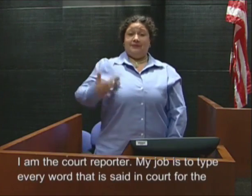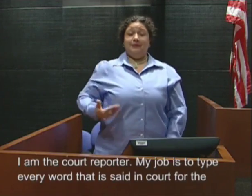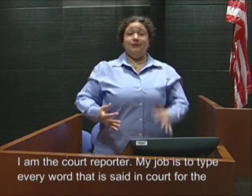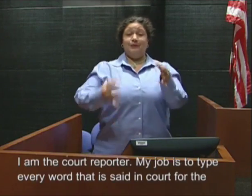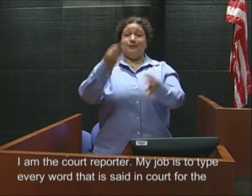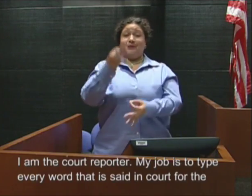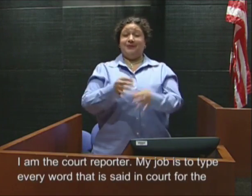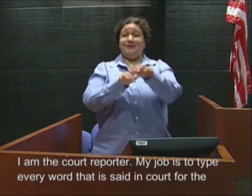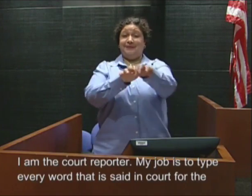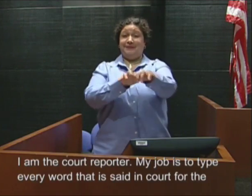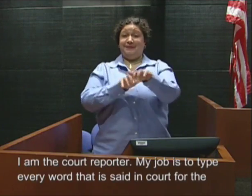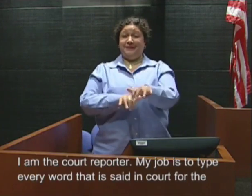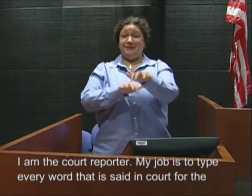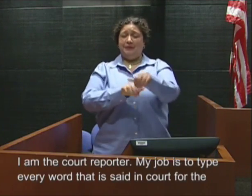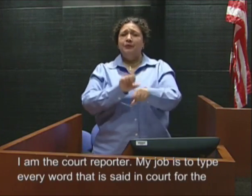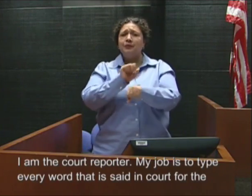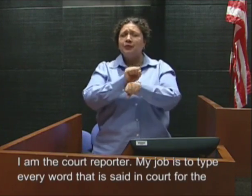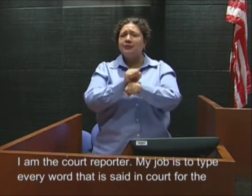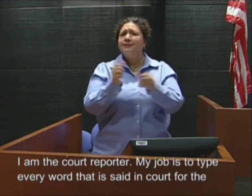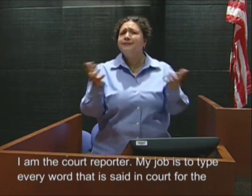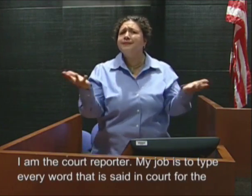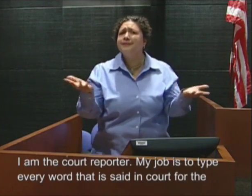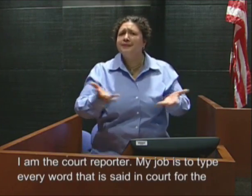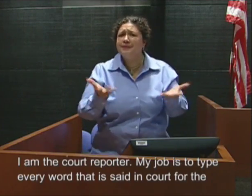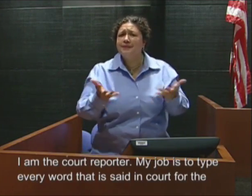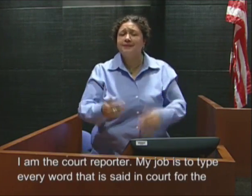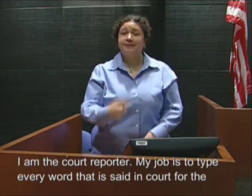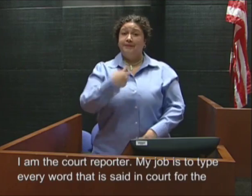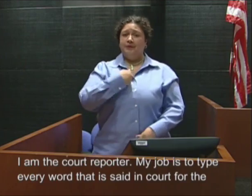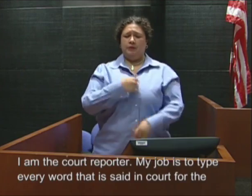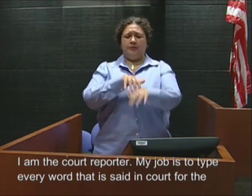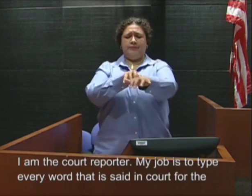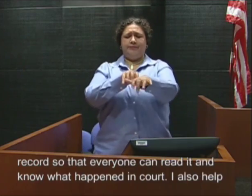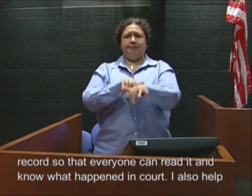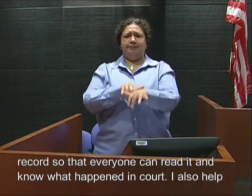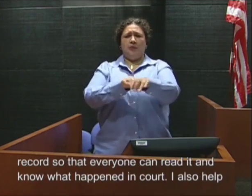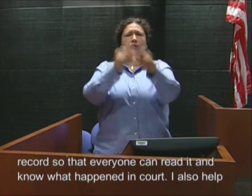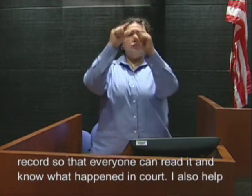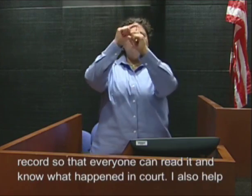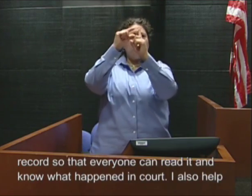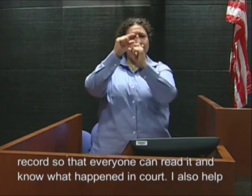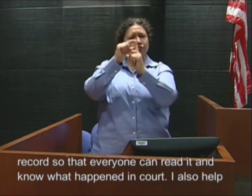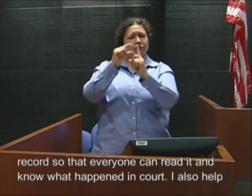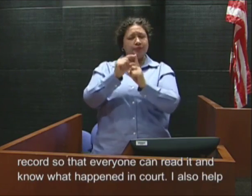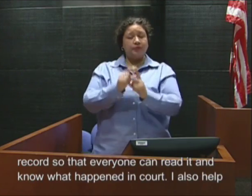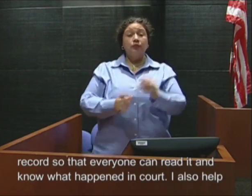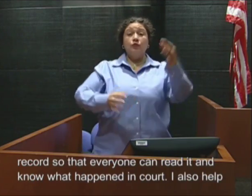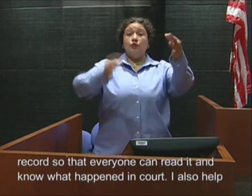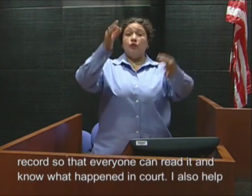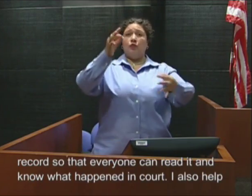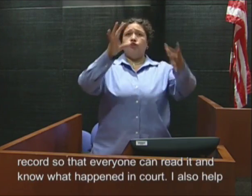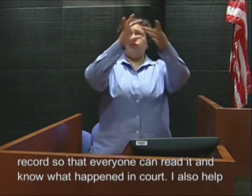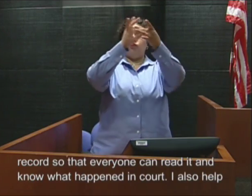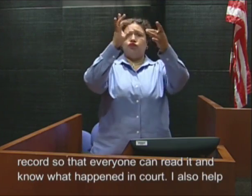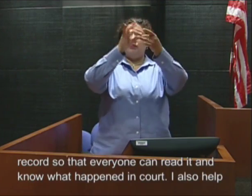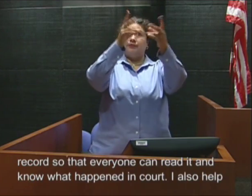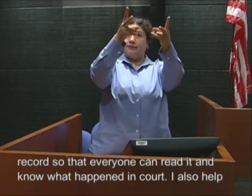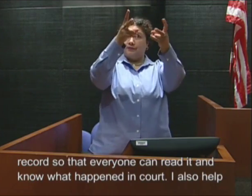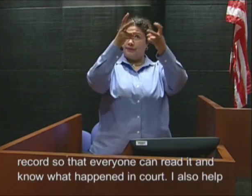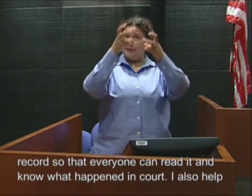I am the court reporter. My job is to type every word that is said in court for the record so that everyone can read it